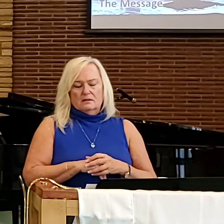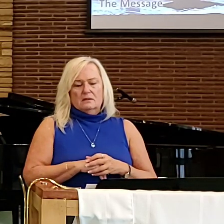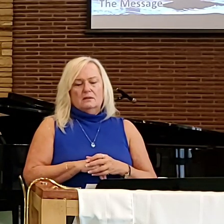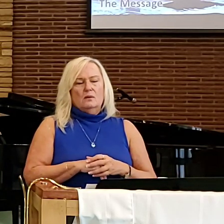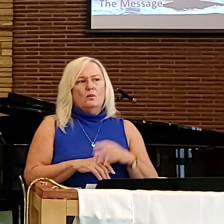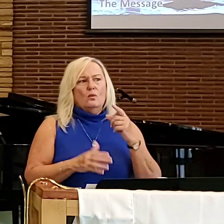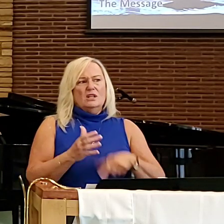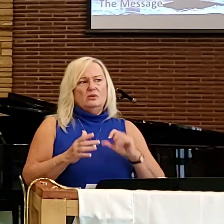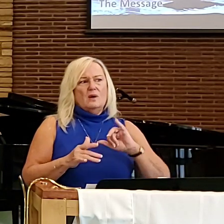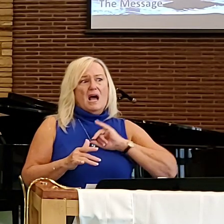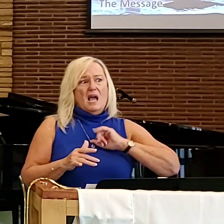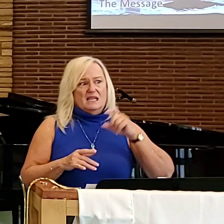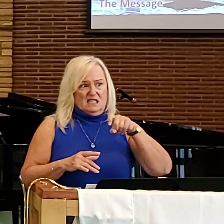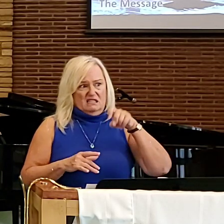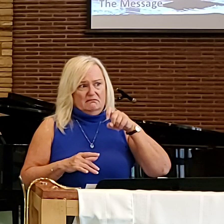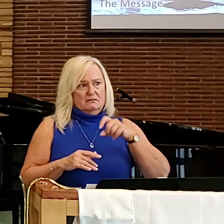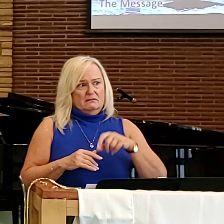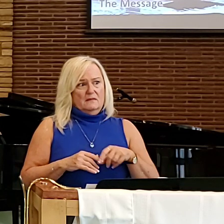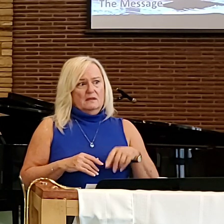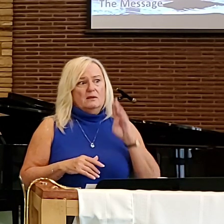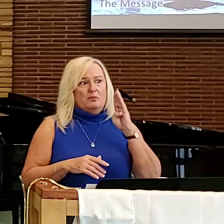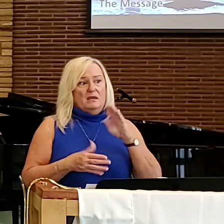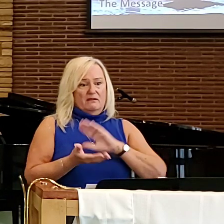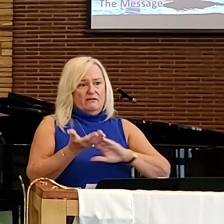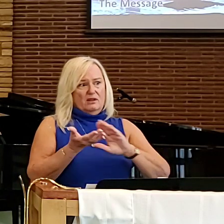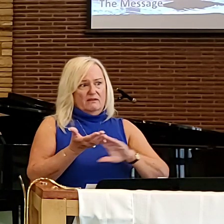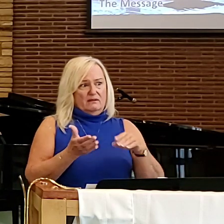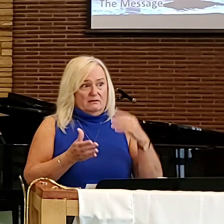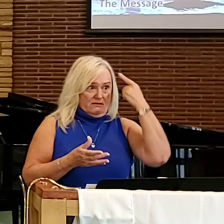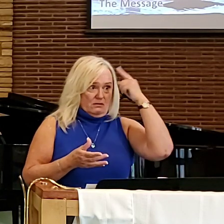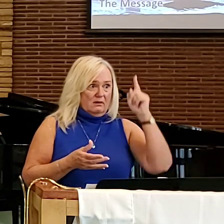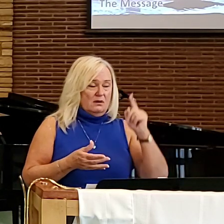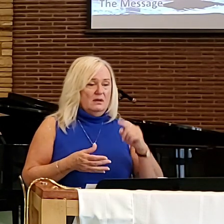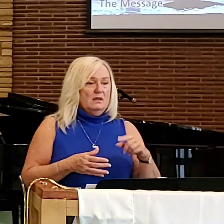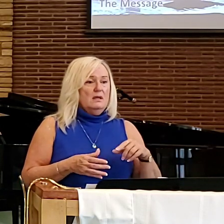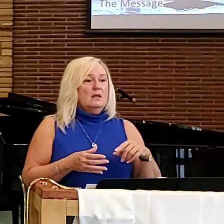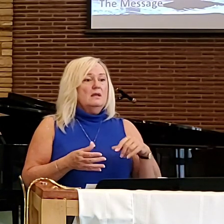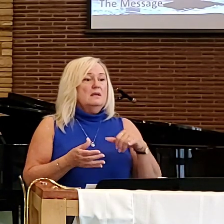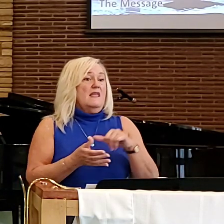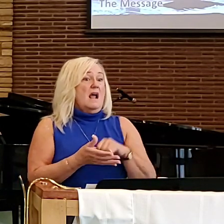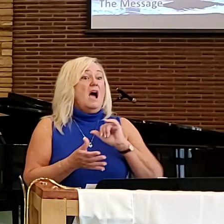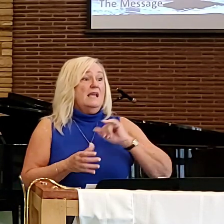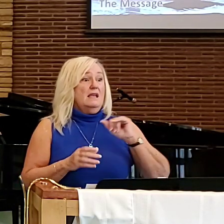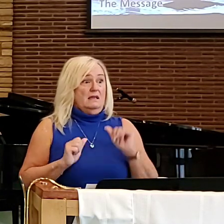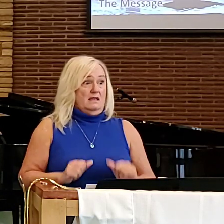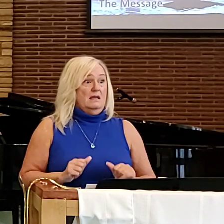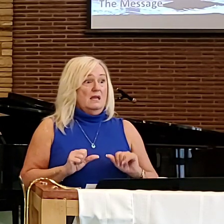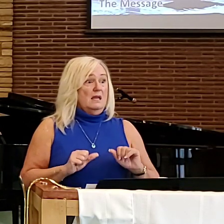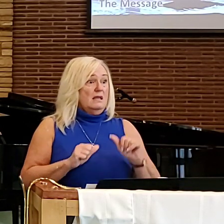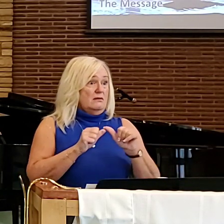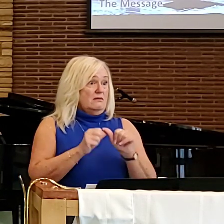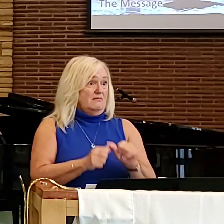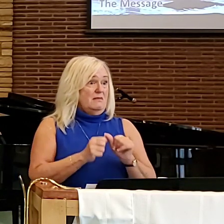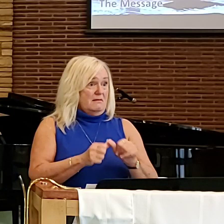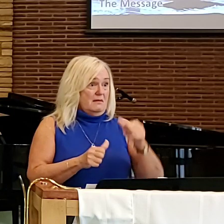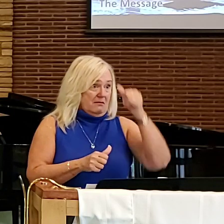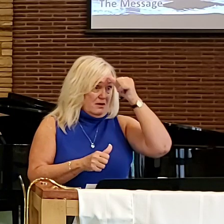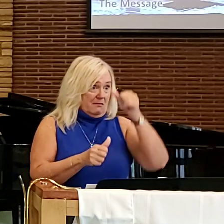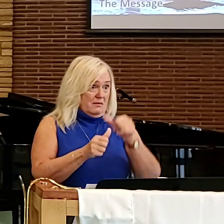And what do I need to be forgiven for so that I can remember that